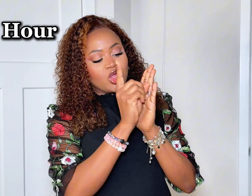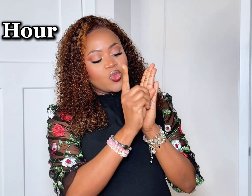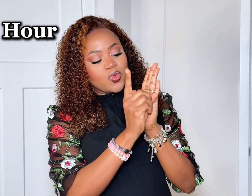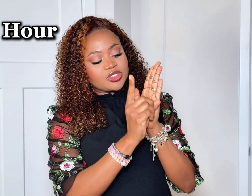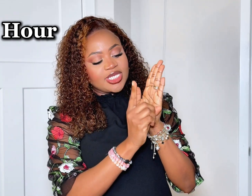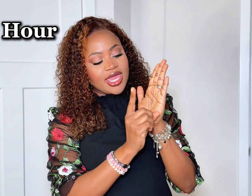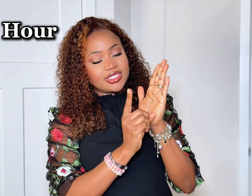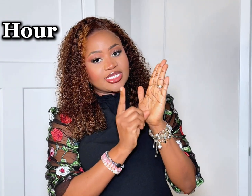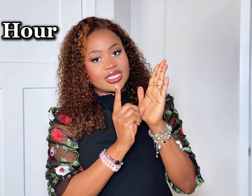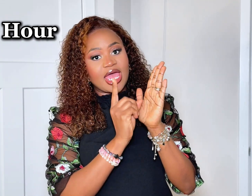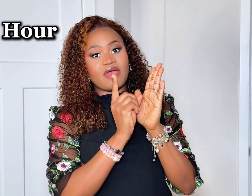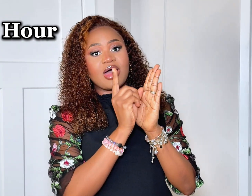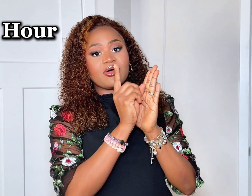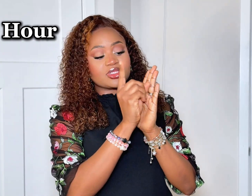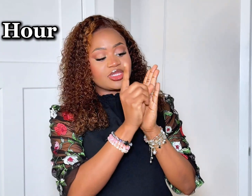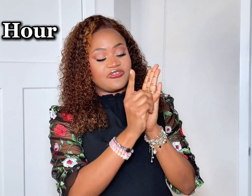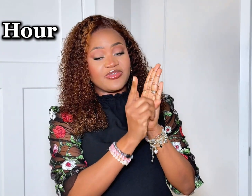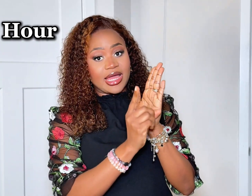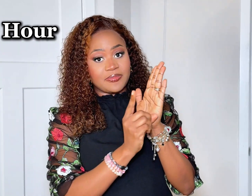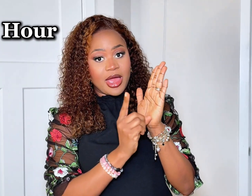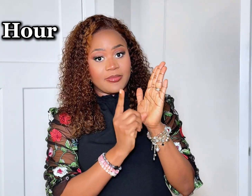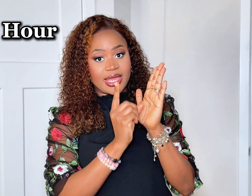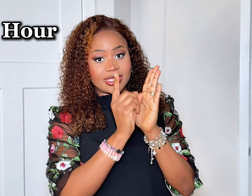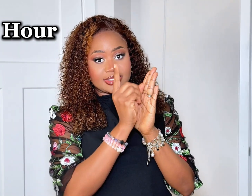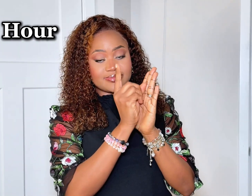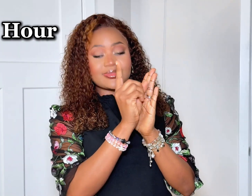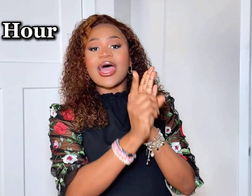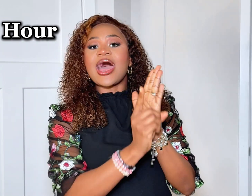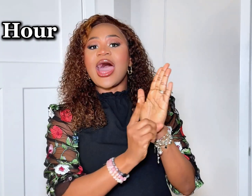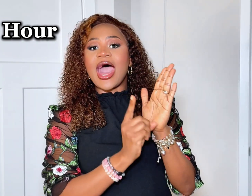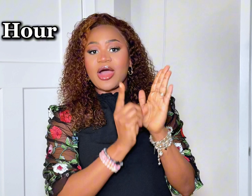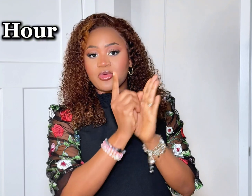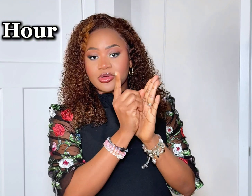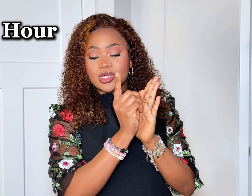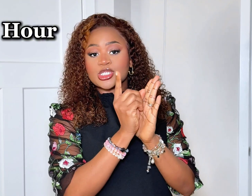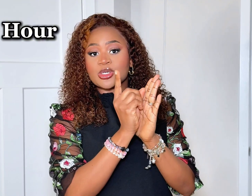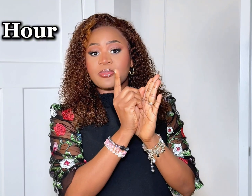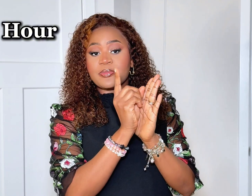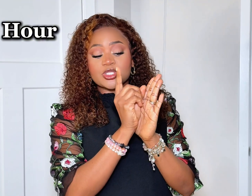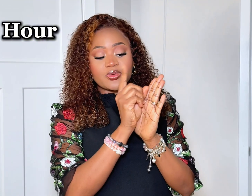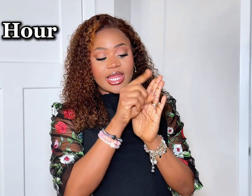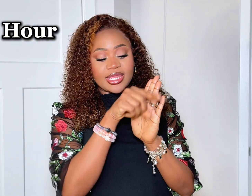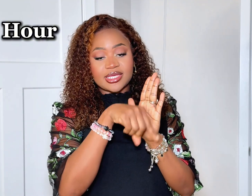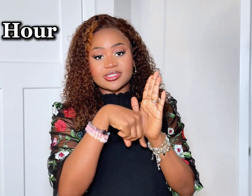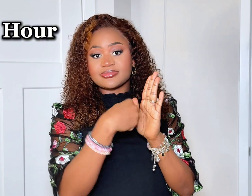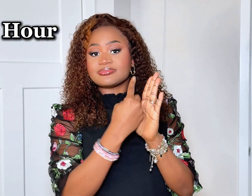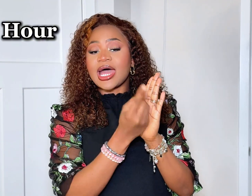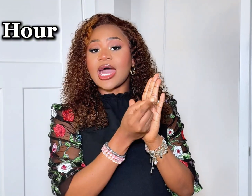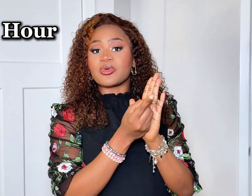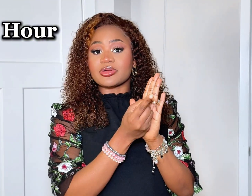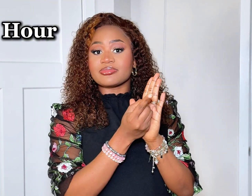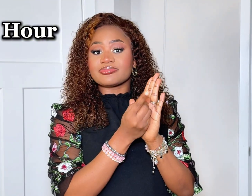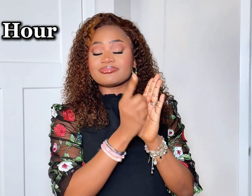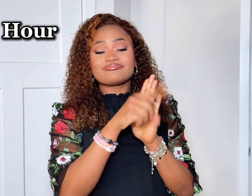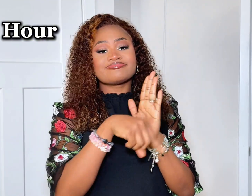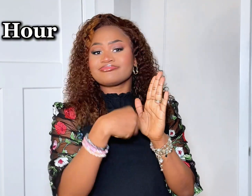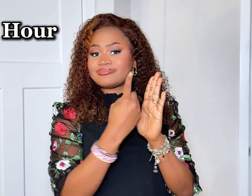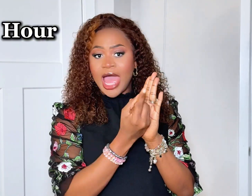you rotate it around the flat palm like this. Hour. Some people do it like this. Hour.